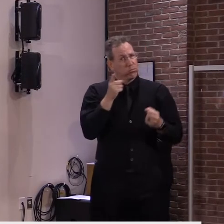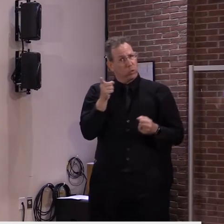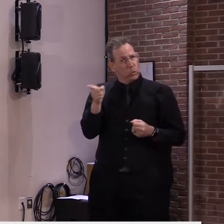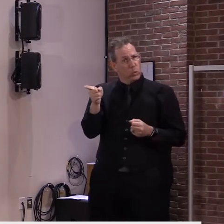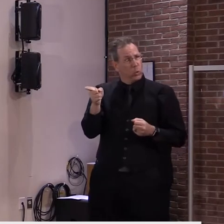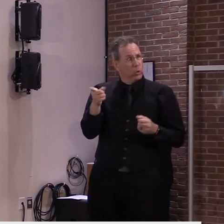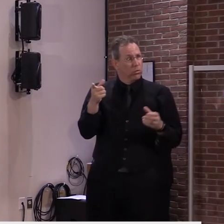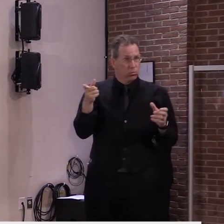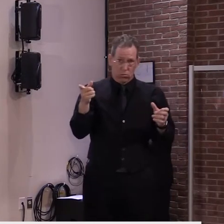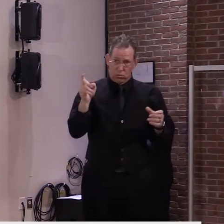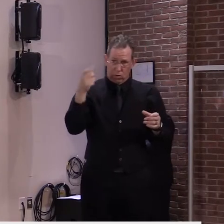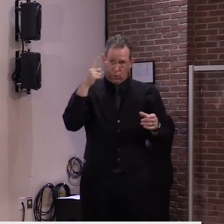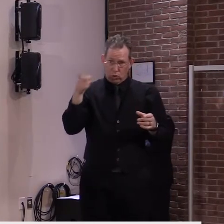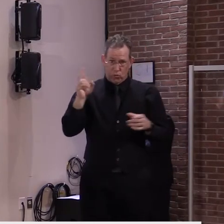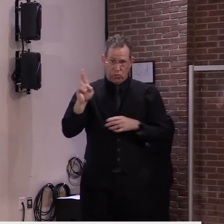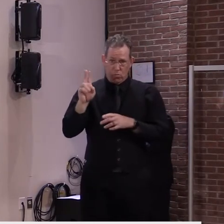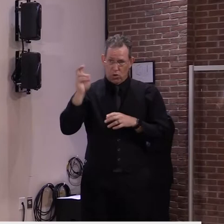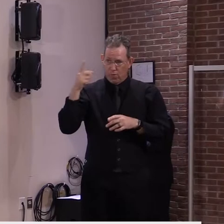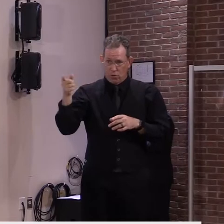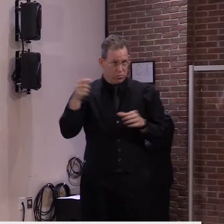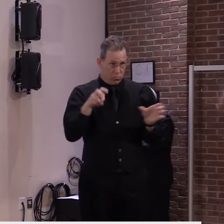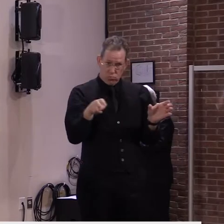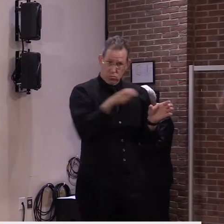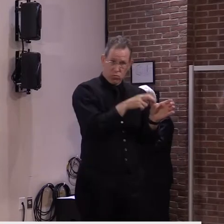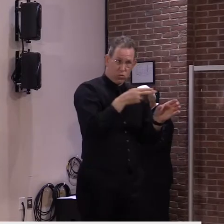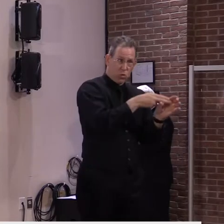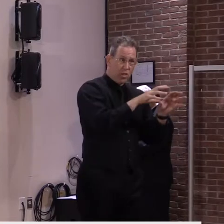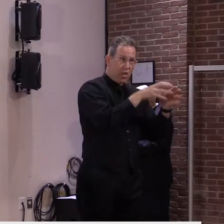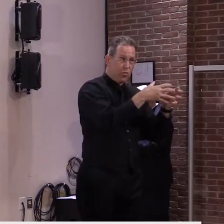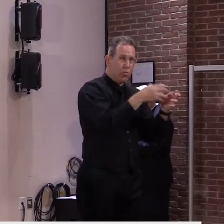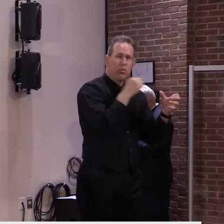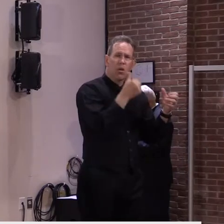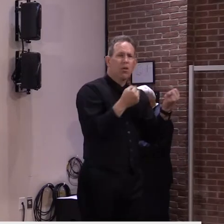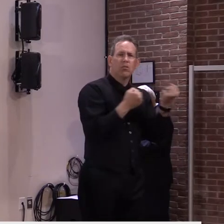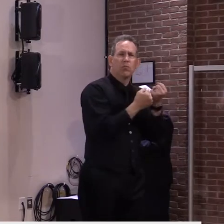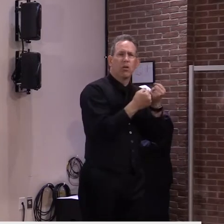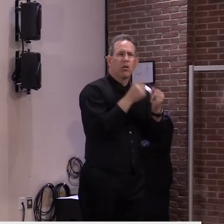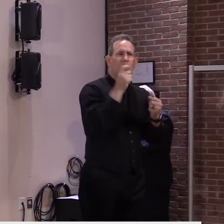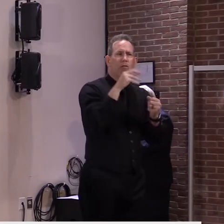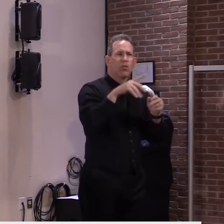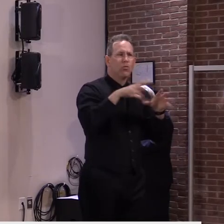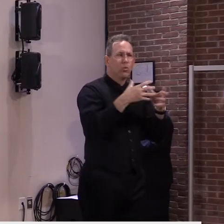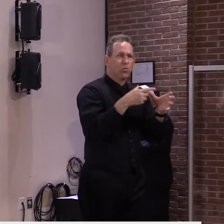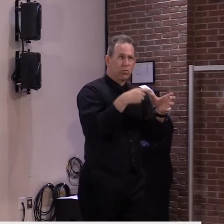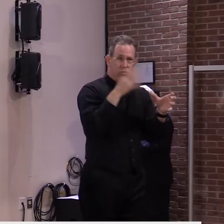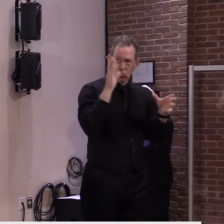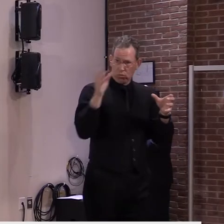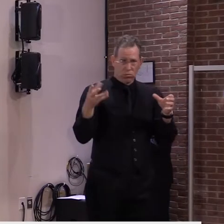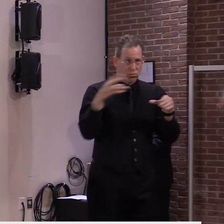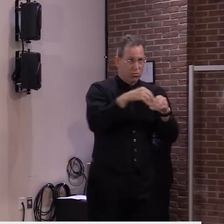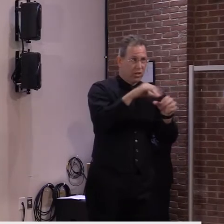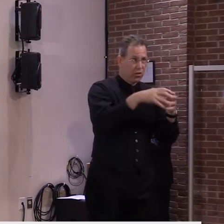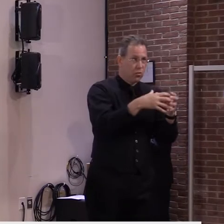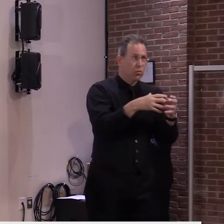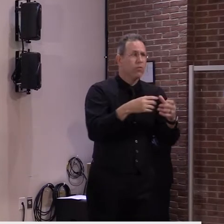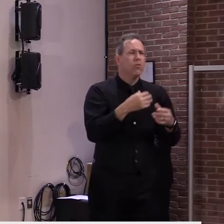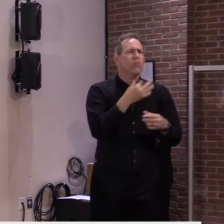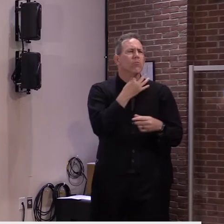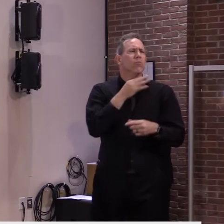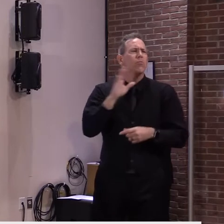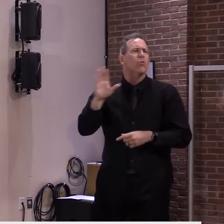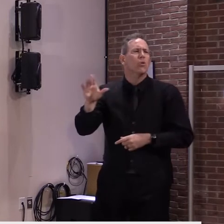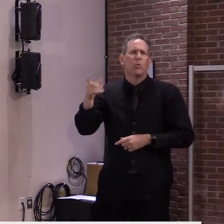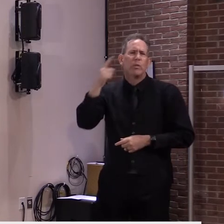maybe vociferous is strong, but strongest anti-Trump governors in the United States. So I'm curious whether you think about this. Would